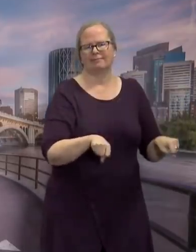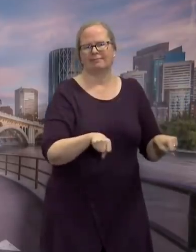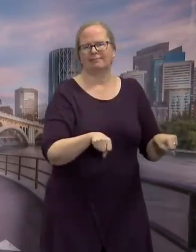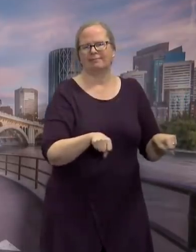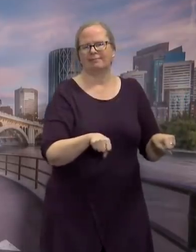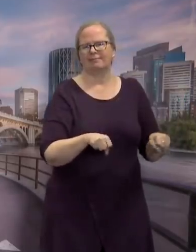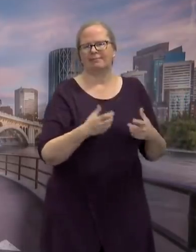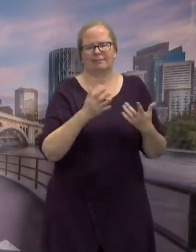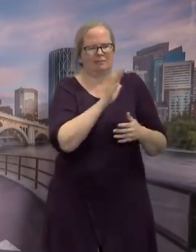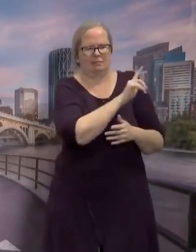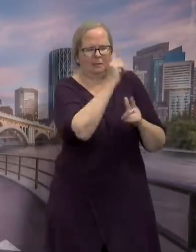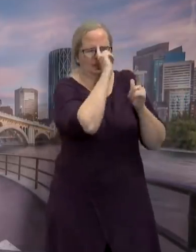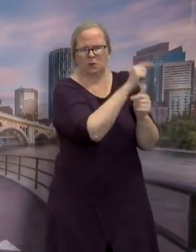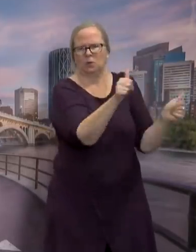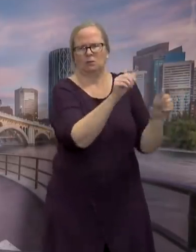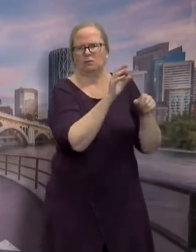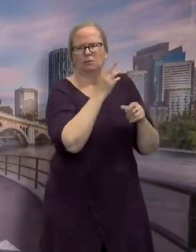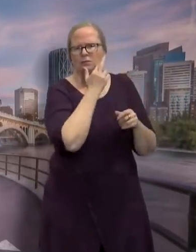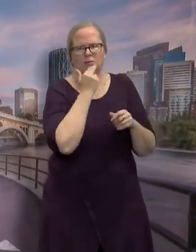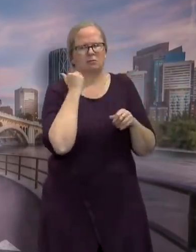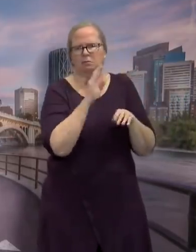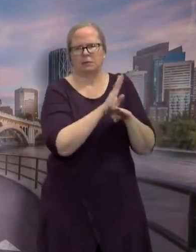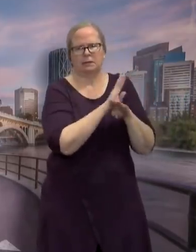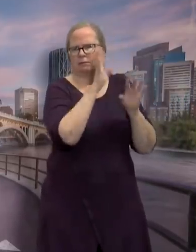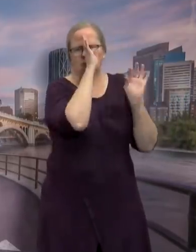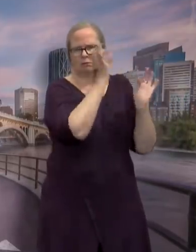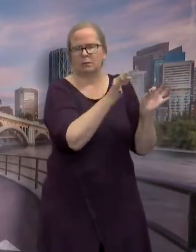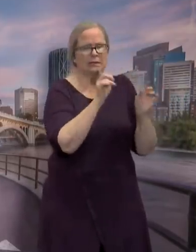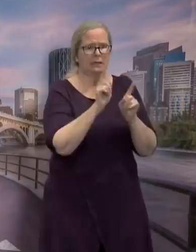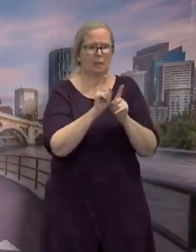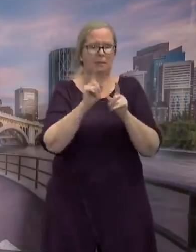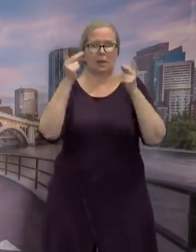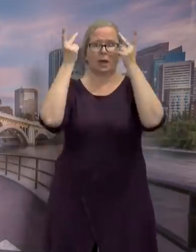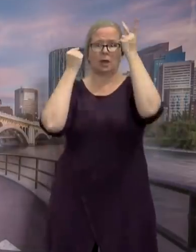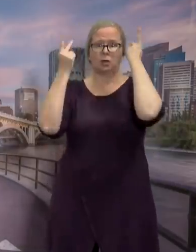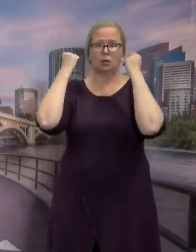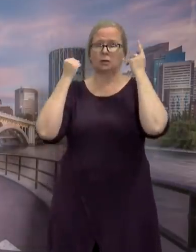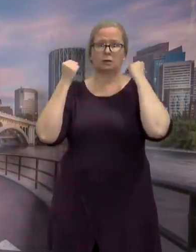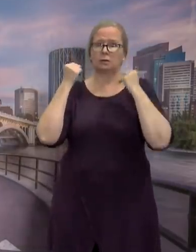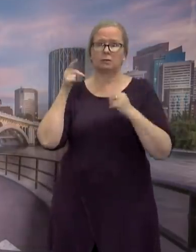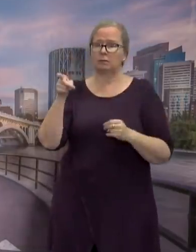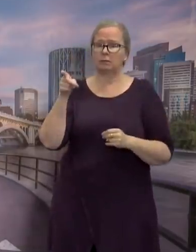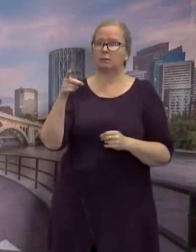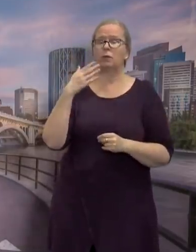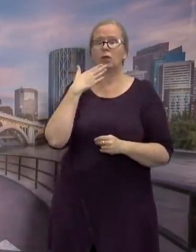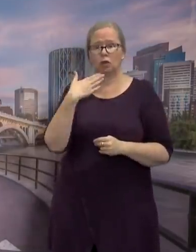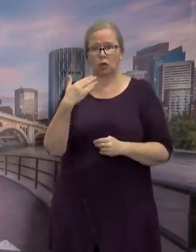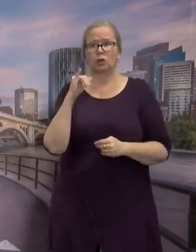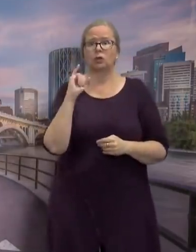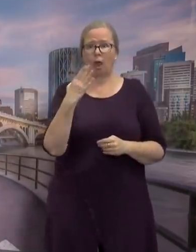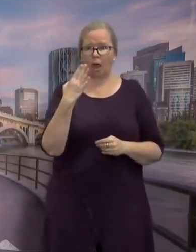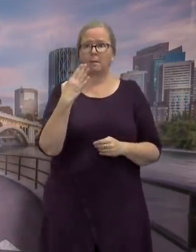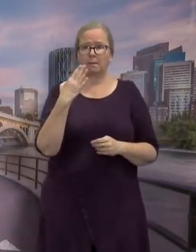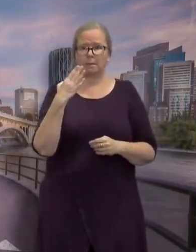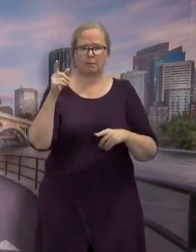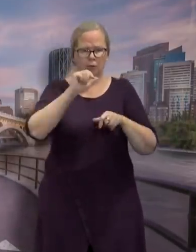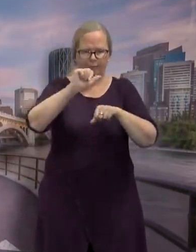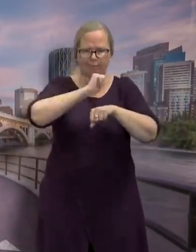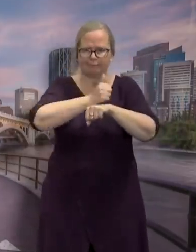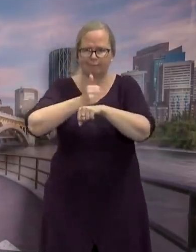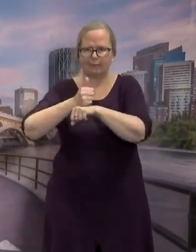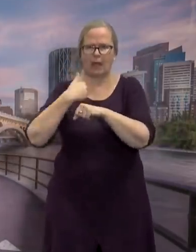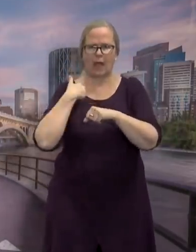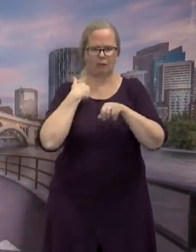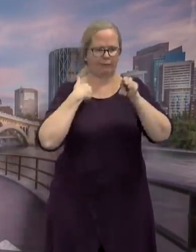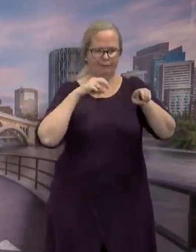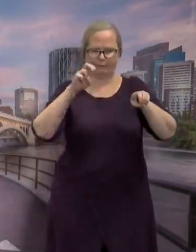ready to go. Exact same thing with hairstylists. The hairstylists have done a really good job on sharing best practices with one